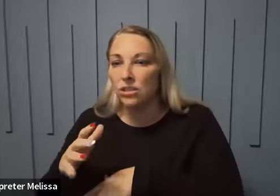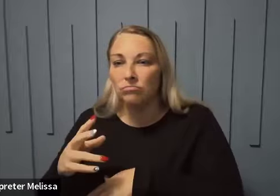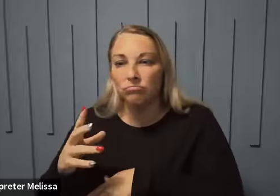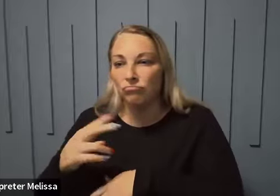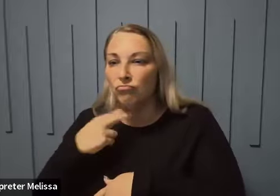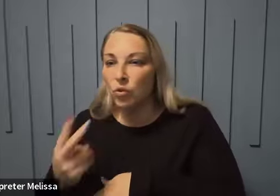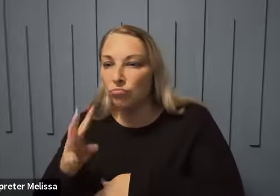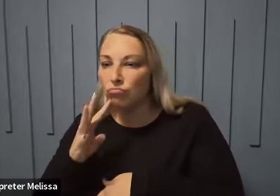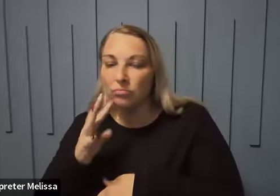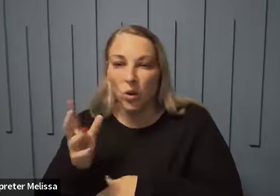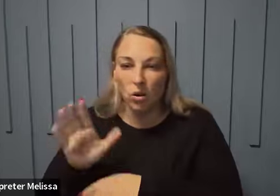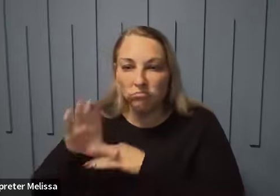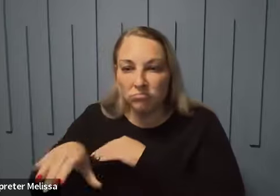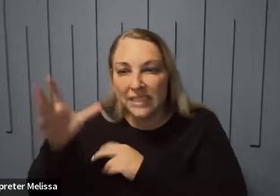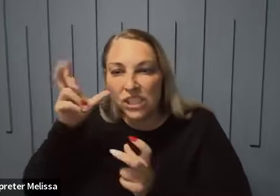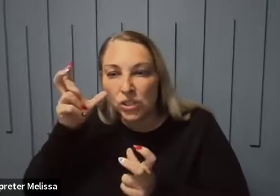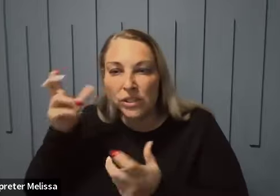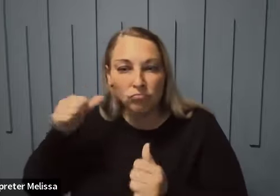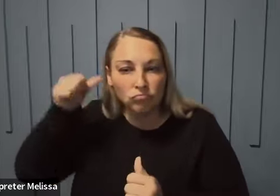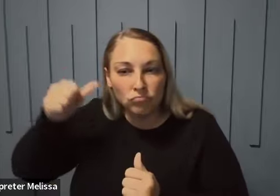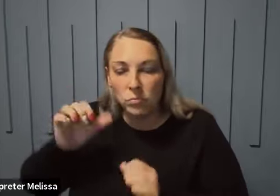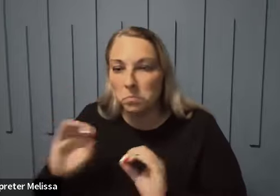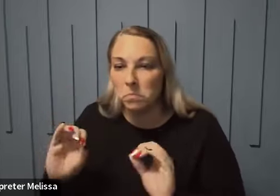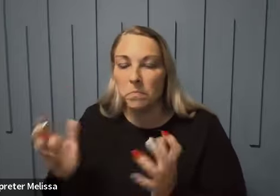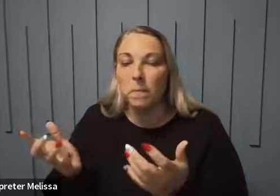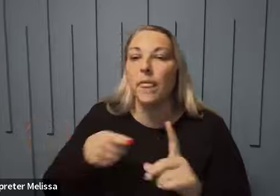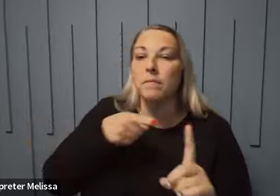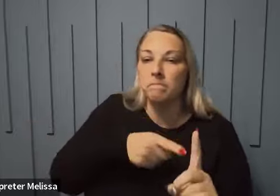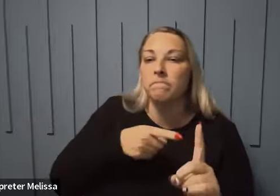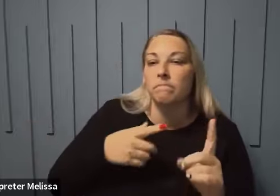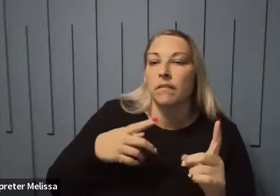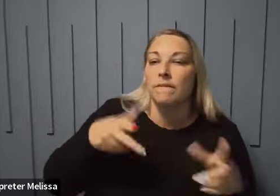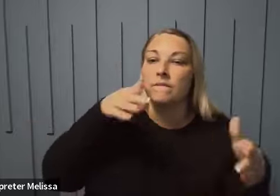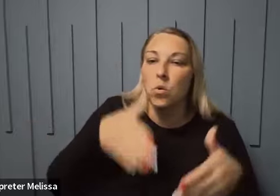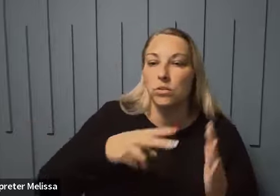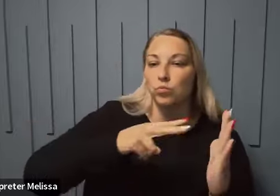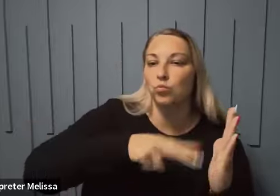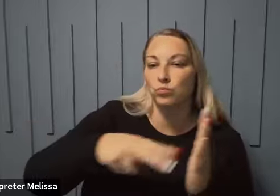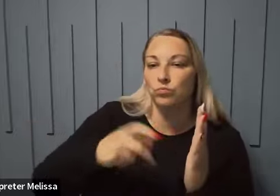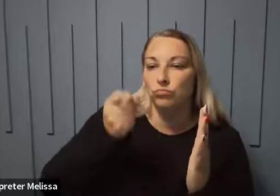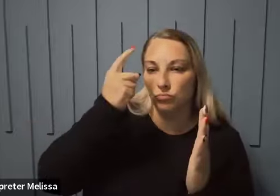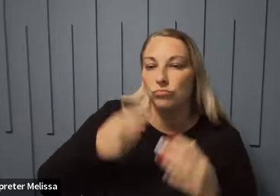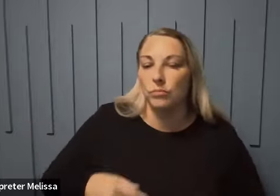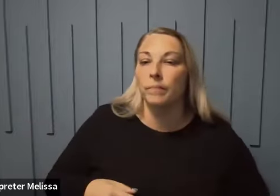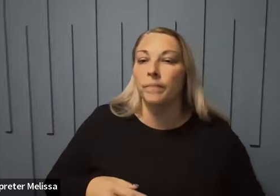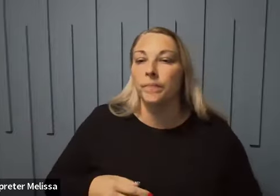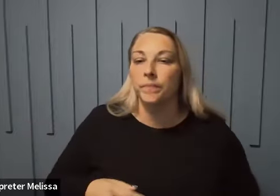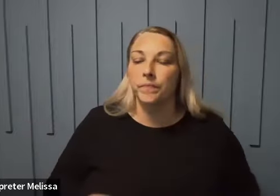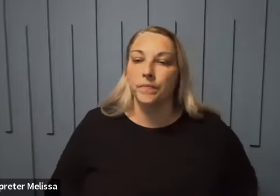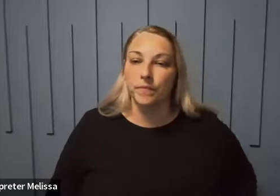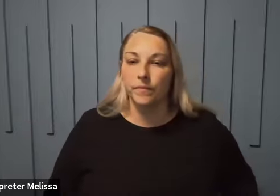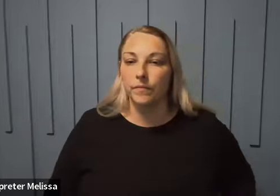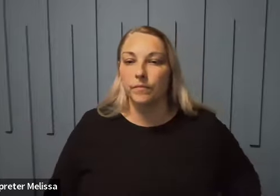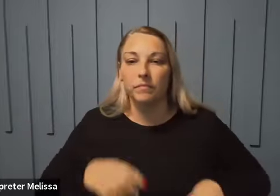having deaf kids be able to hear, use audition, or use spoken English more effectively, improve their speech skills. That wasn't his goal. His goal was literacy